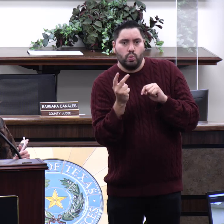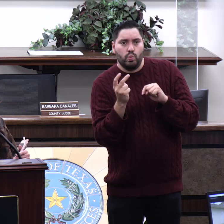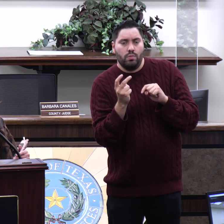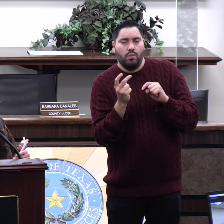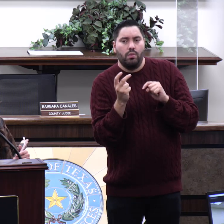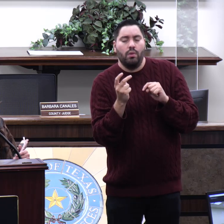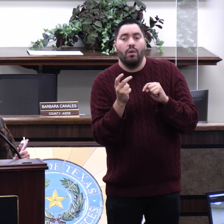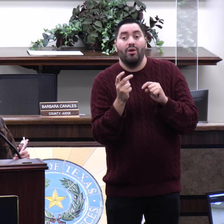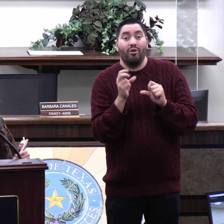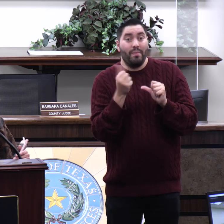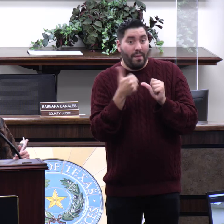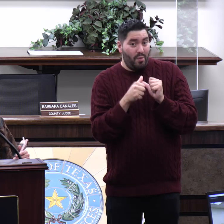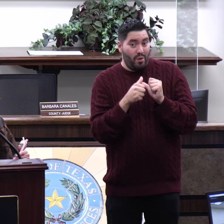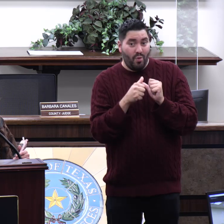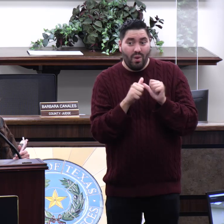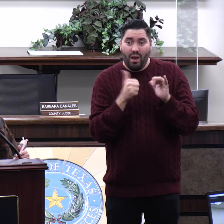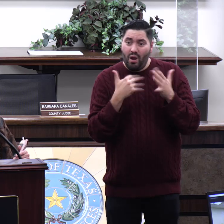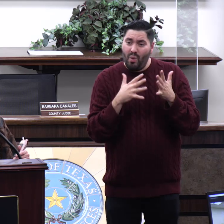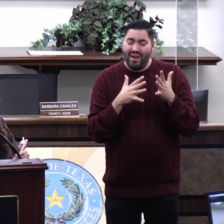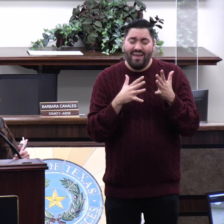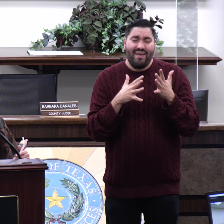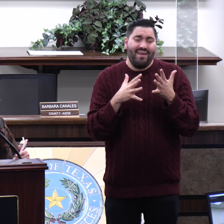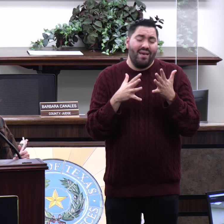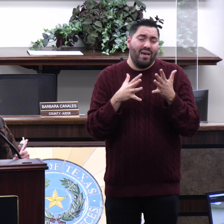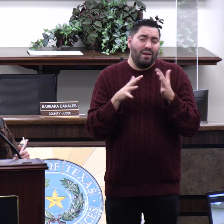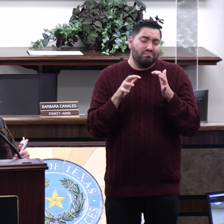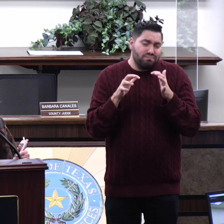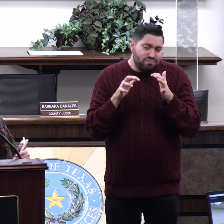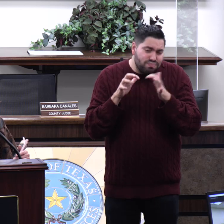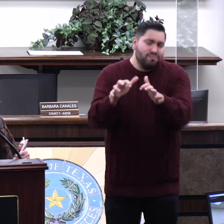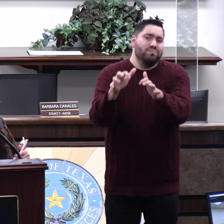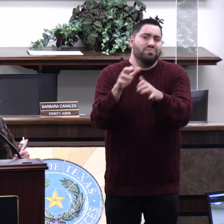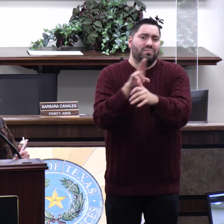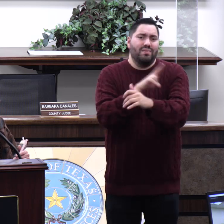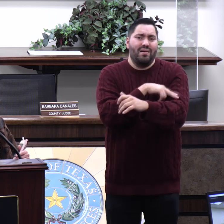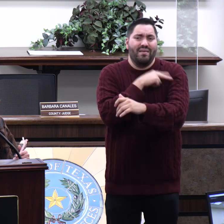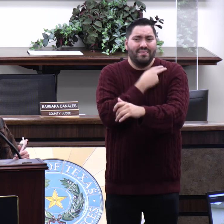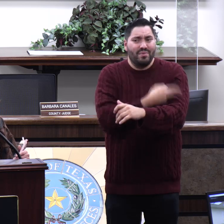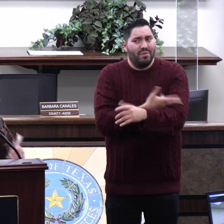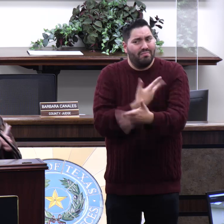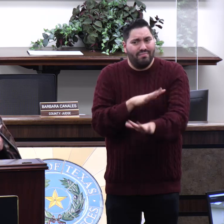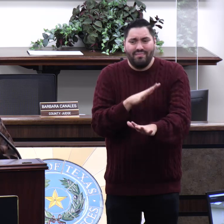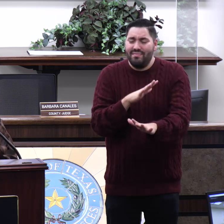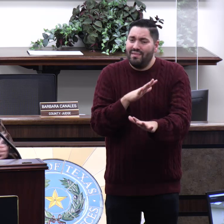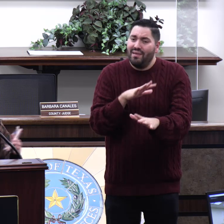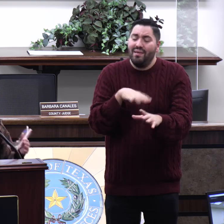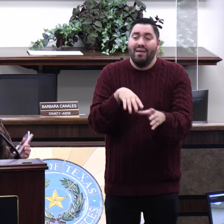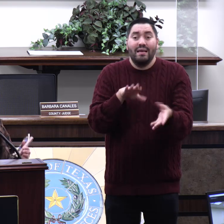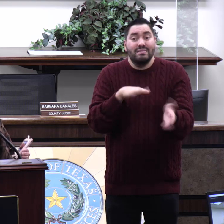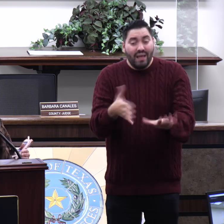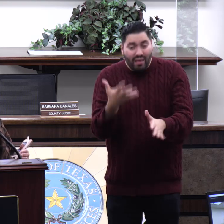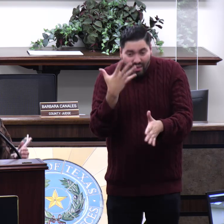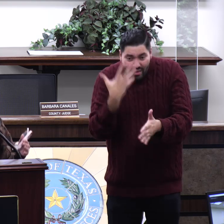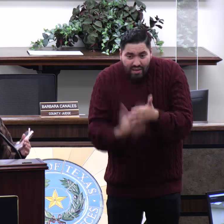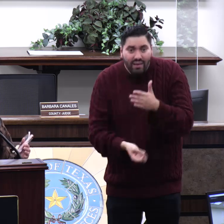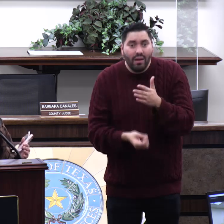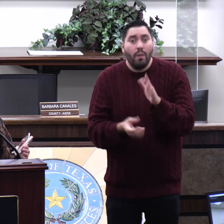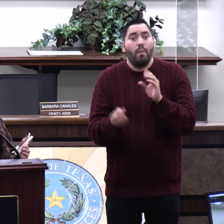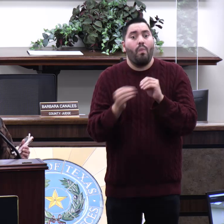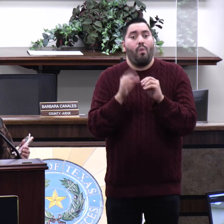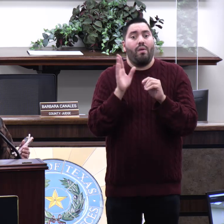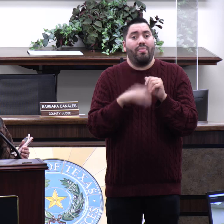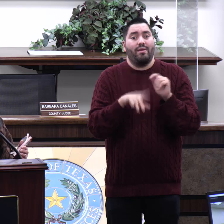had exacerbated hospitalizations. We had exacerbated death greater than 2020 when we